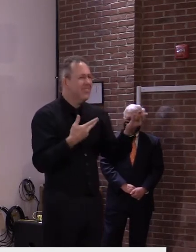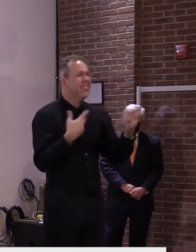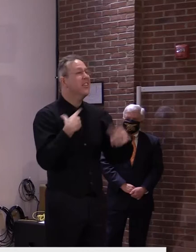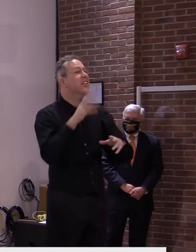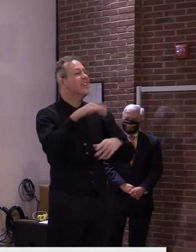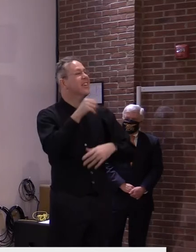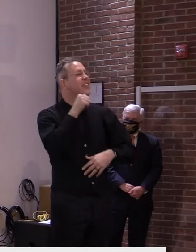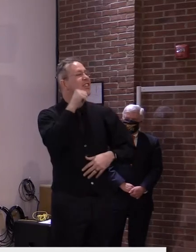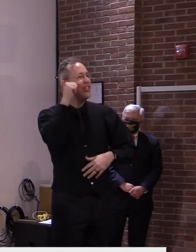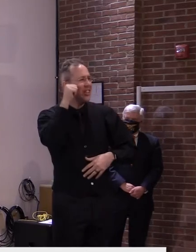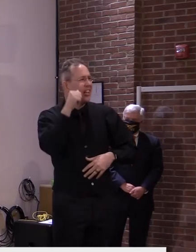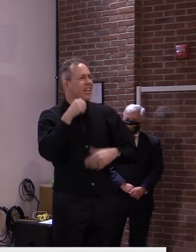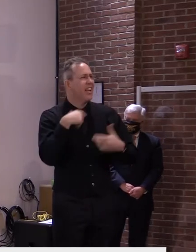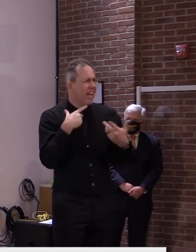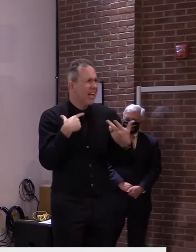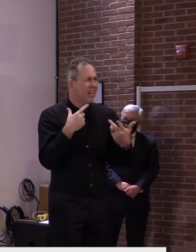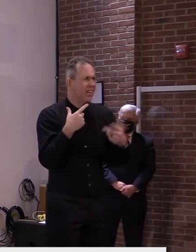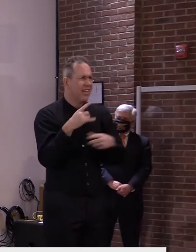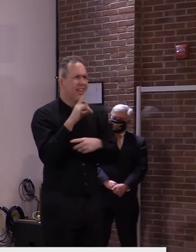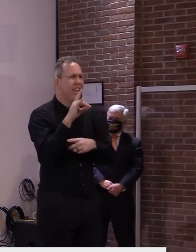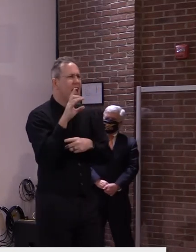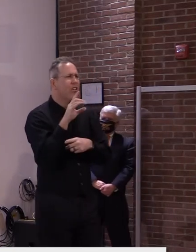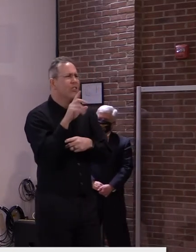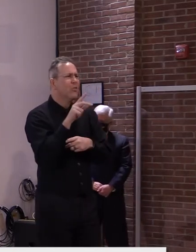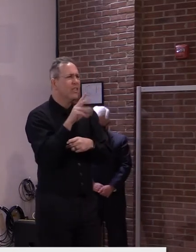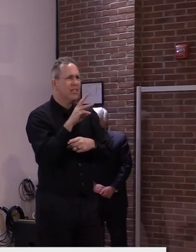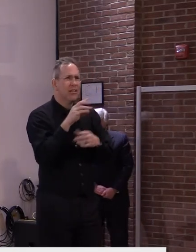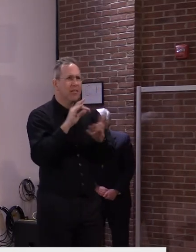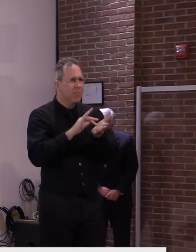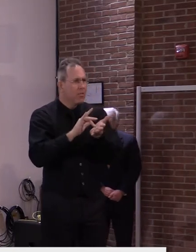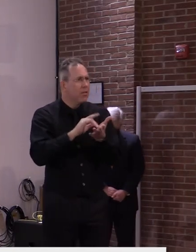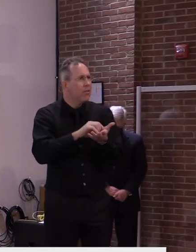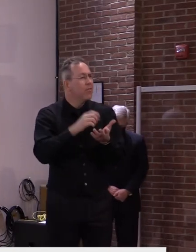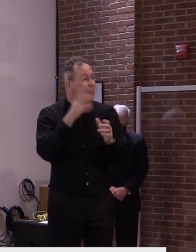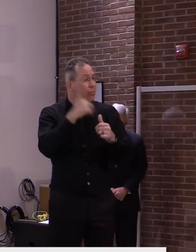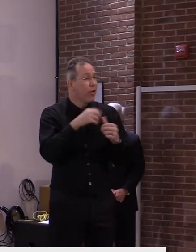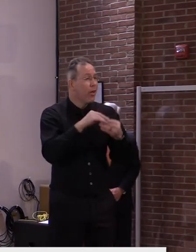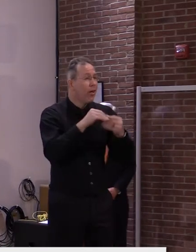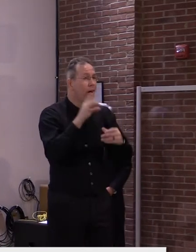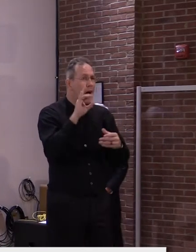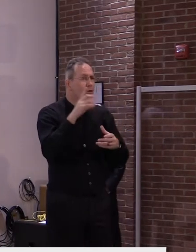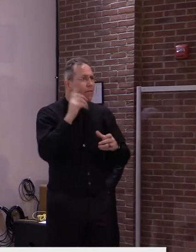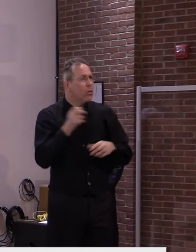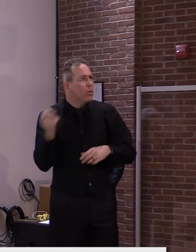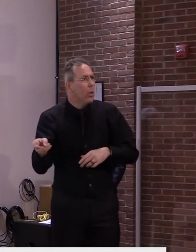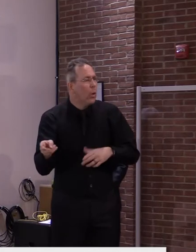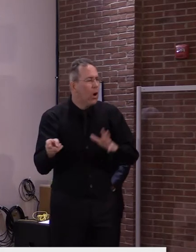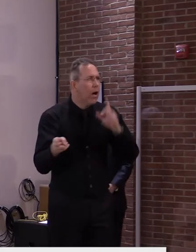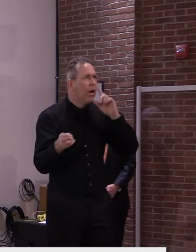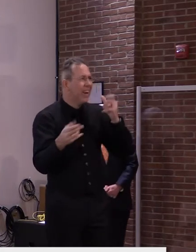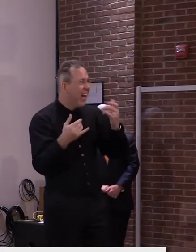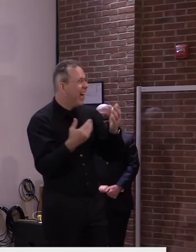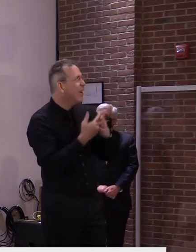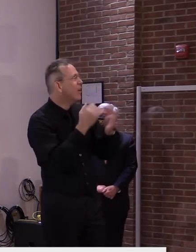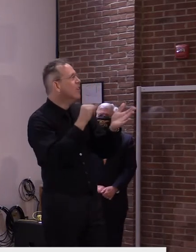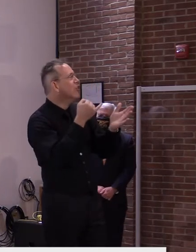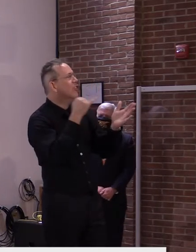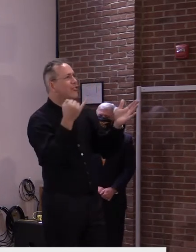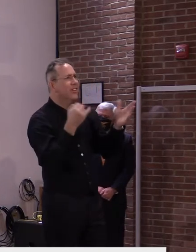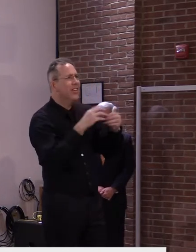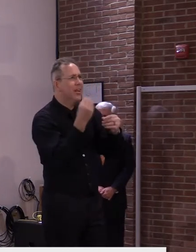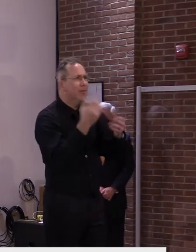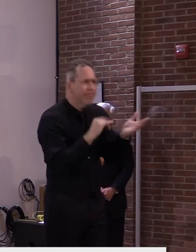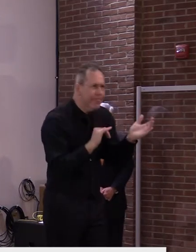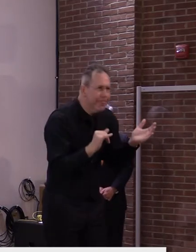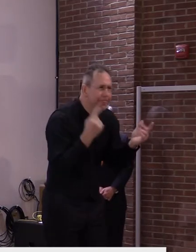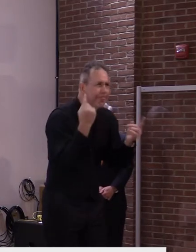it yet. It's the same situation. What happens during this process now is that vaccine advisory body to the